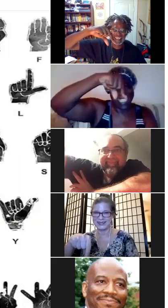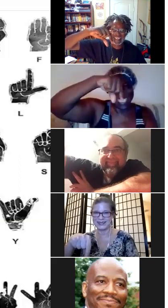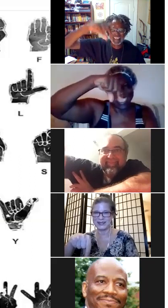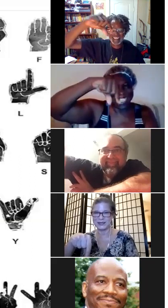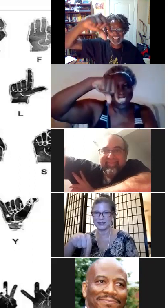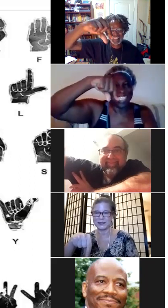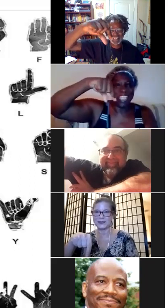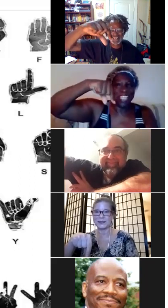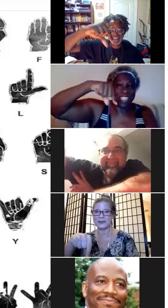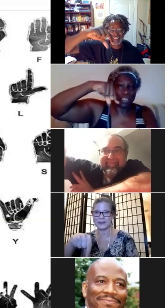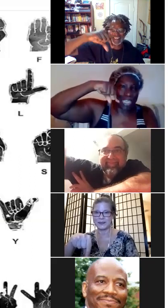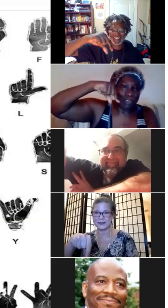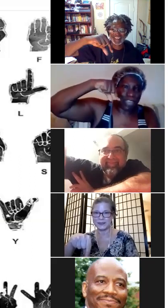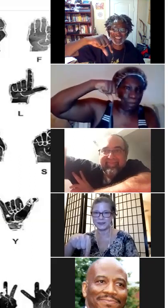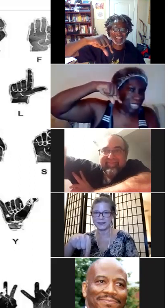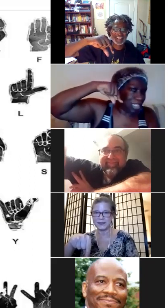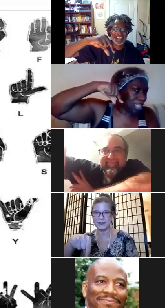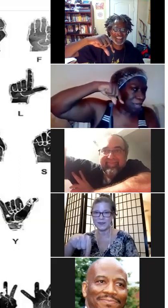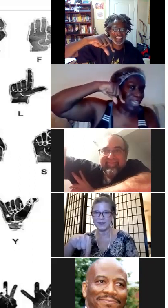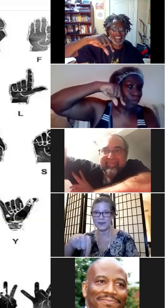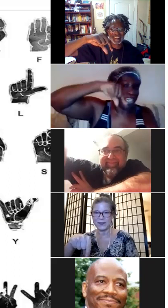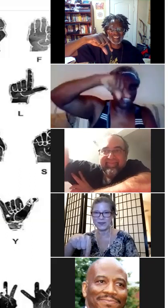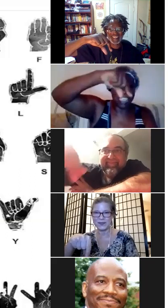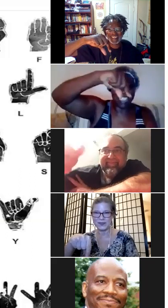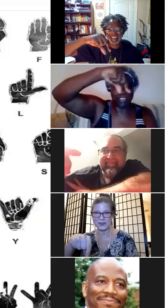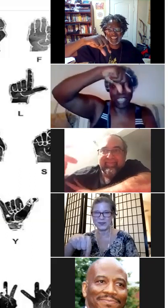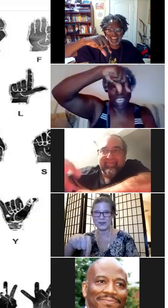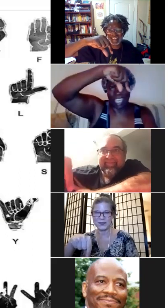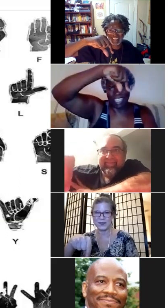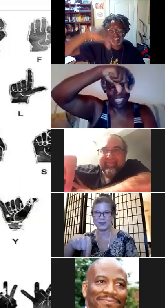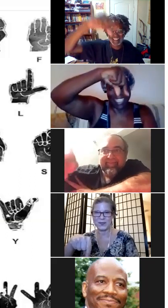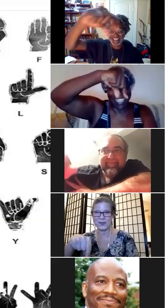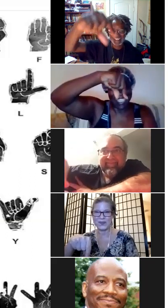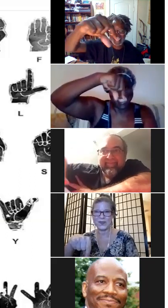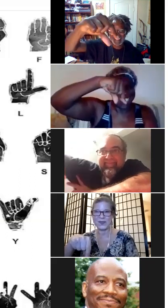it. Q. That's my family nickname, by the way. That's why he's doing that.